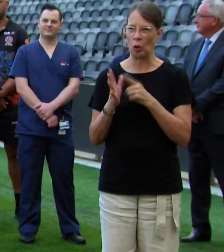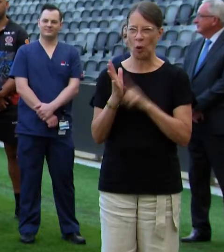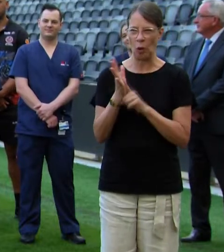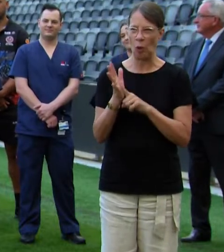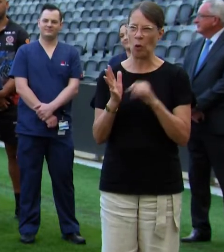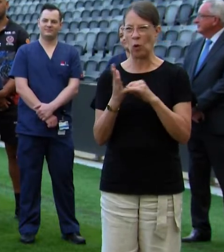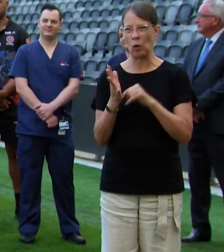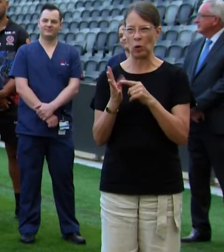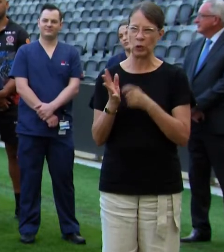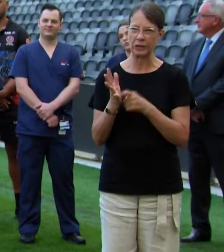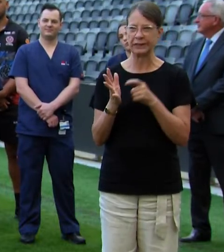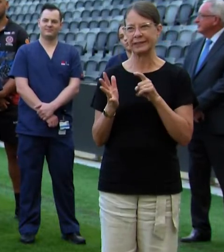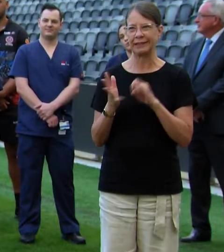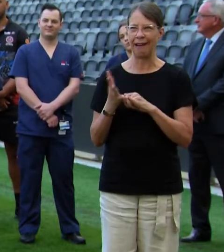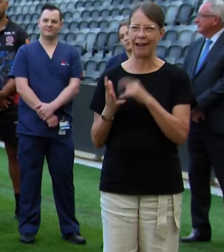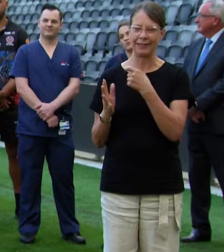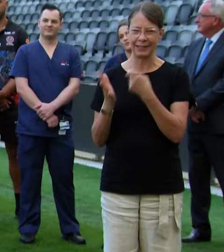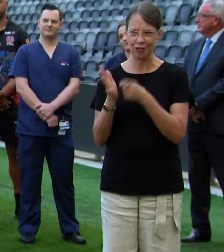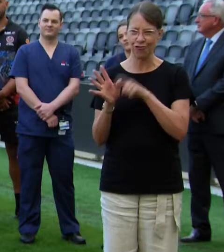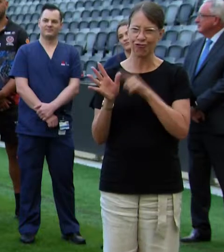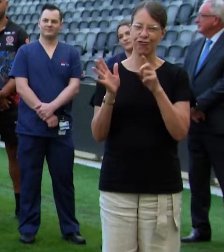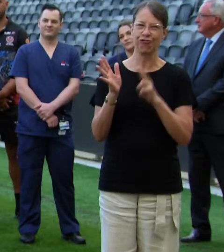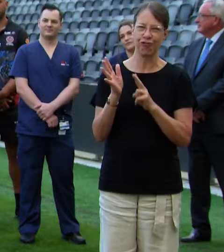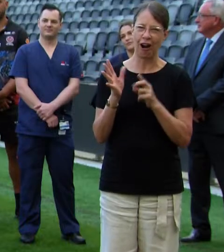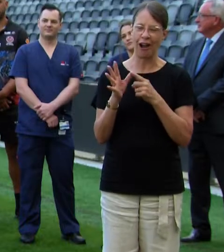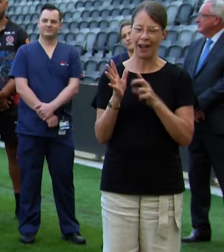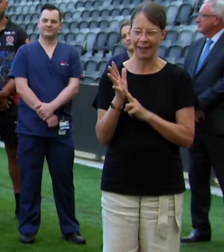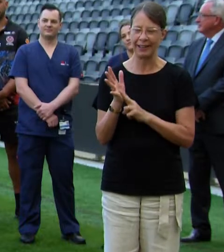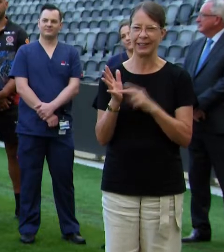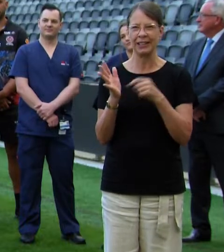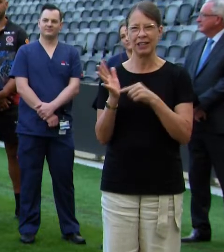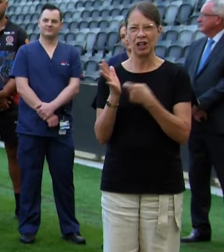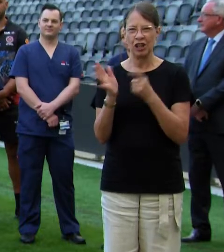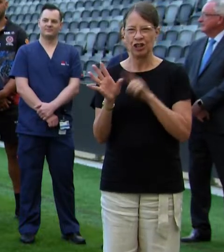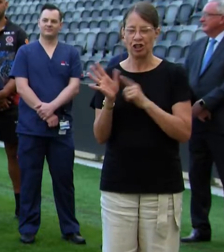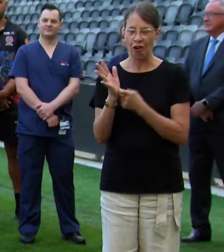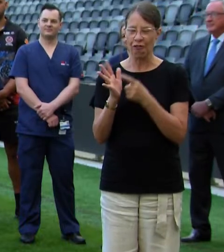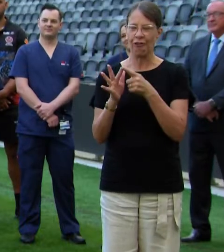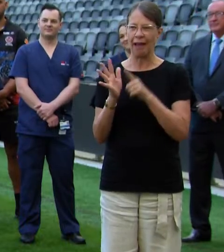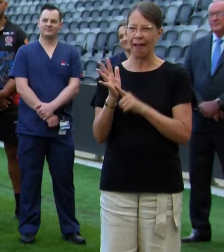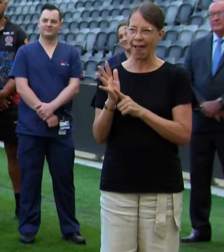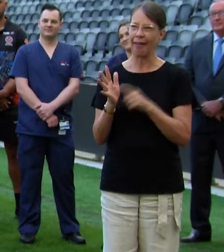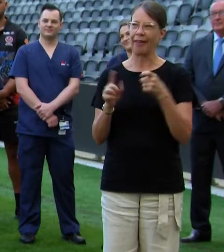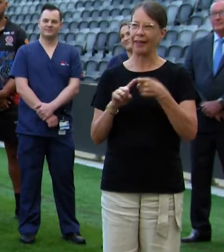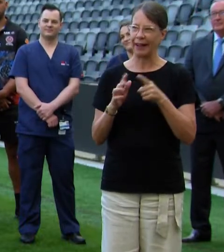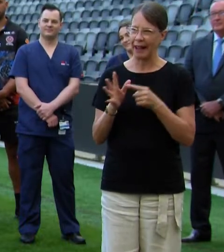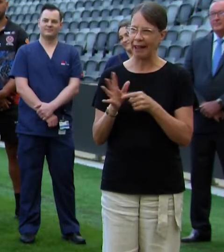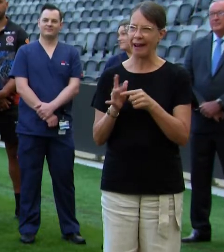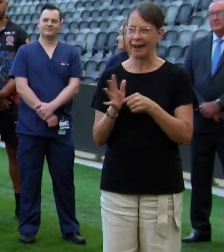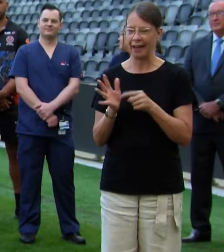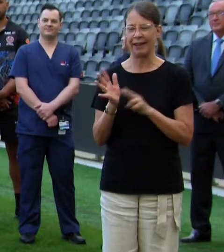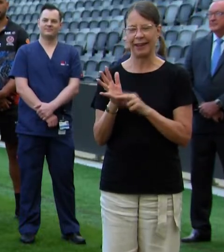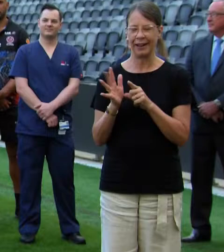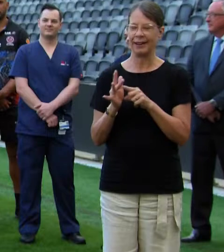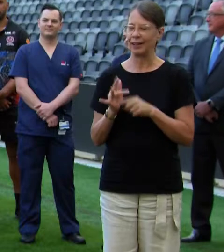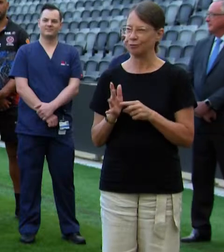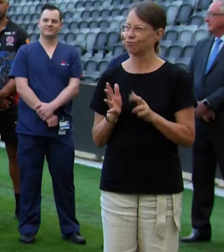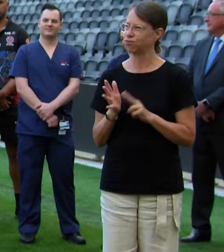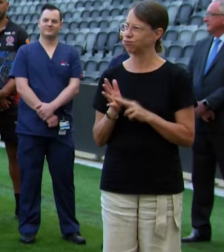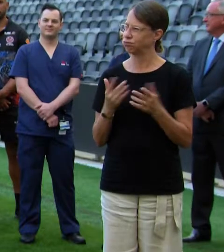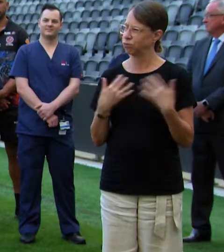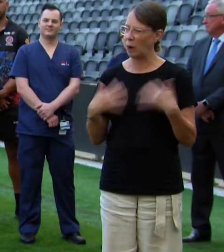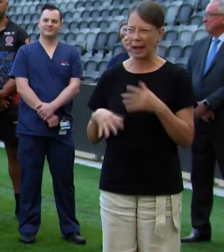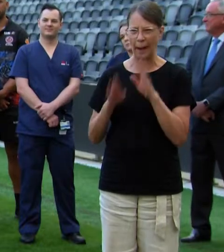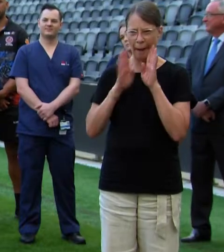Caitlin are amazing players, but more than that, incredible ambassadors for their culture, for their sport and for their communities. I had